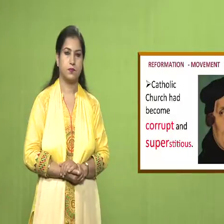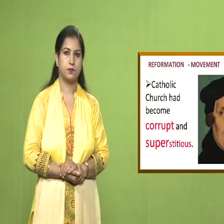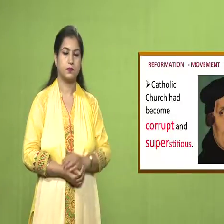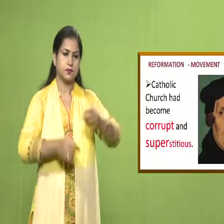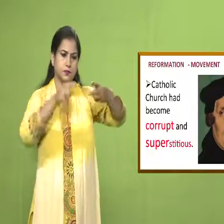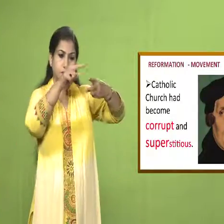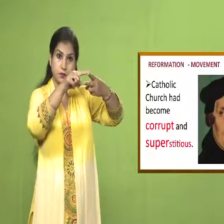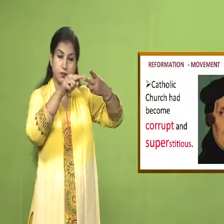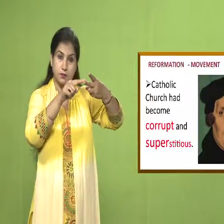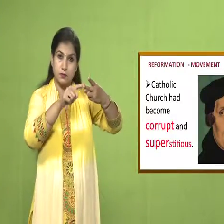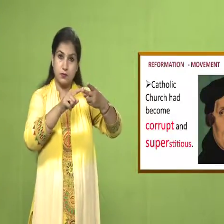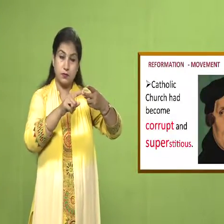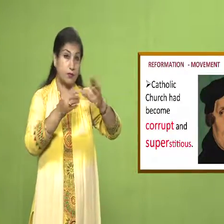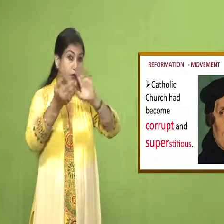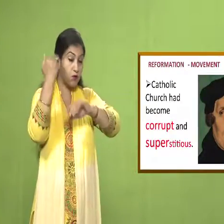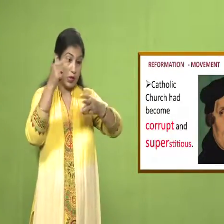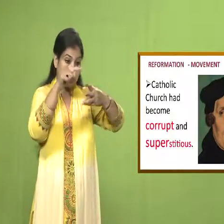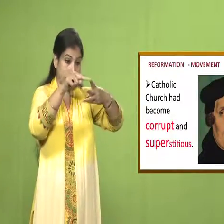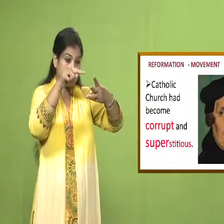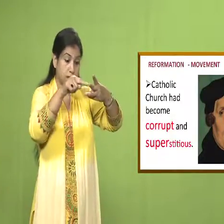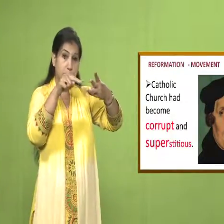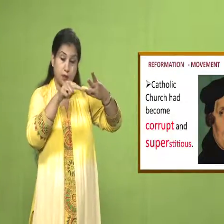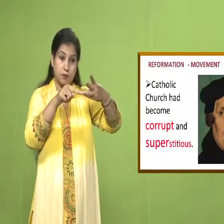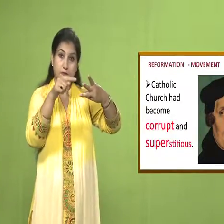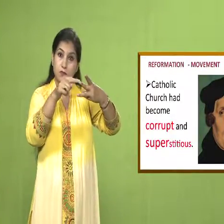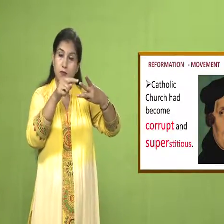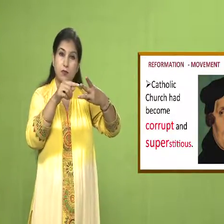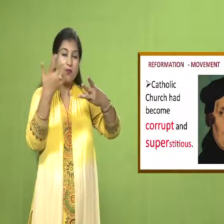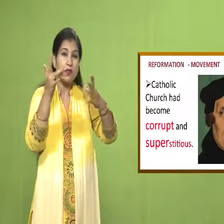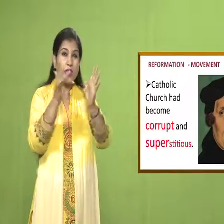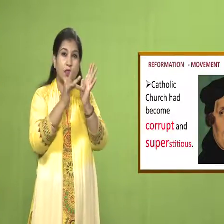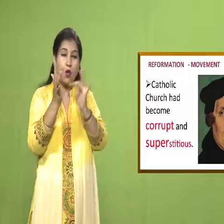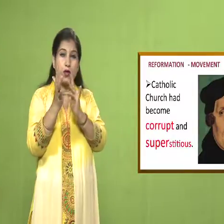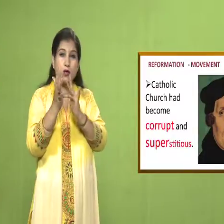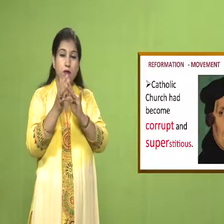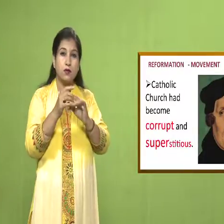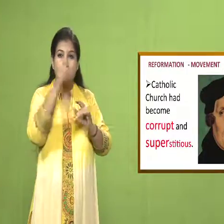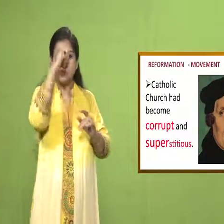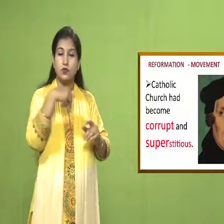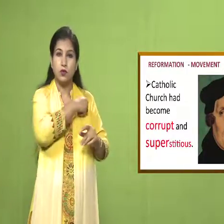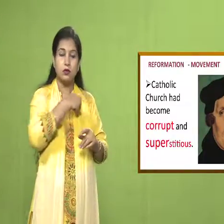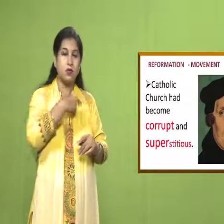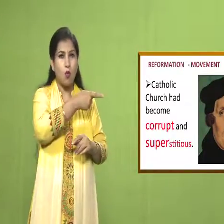During the medieval time period, Catholic Church had become corrupt and superstitious.